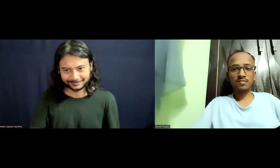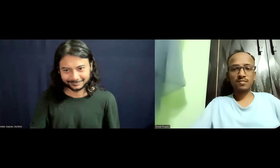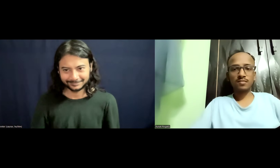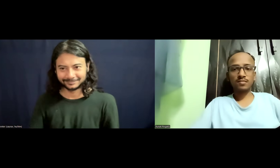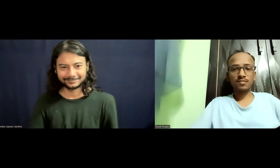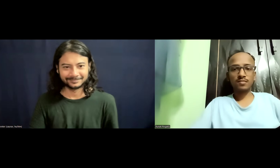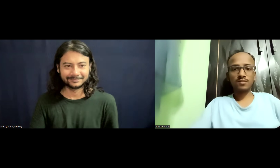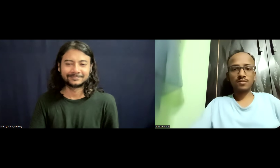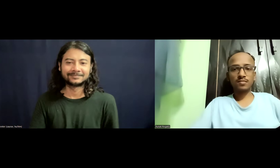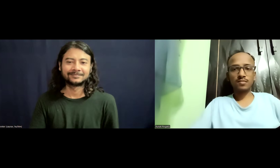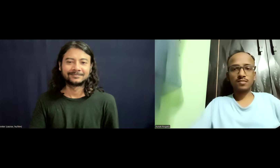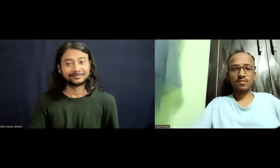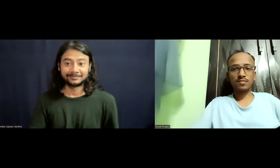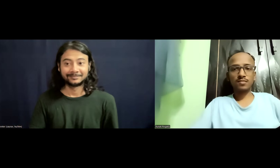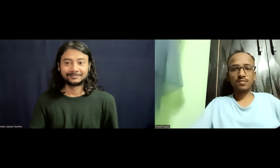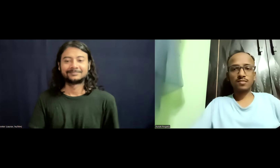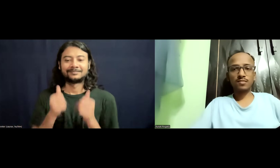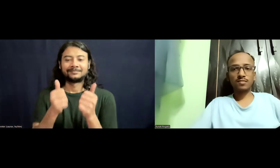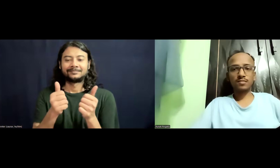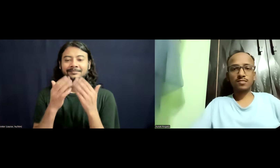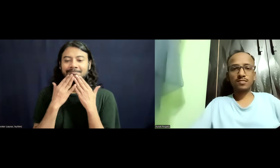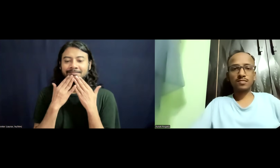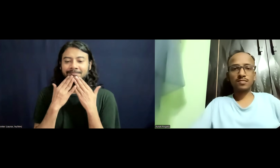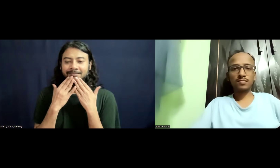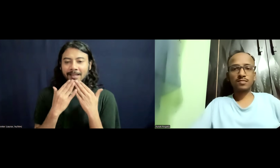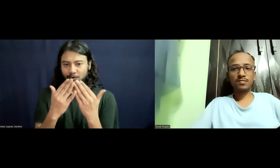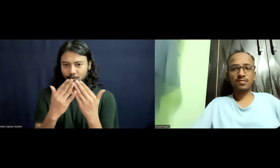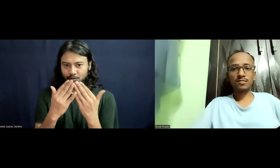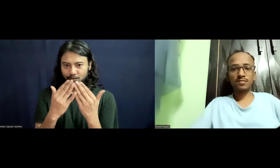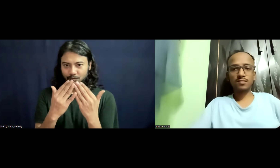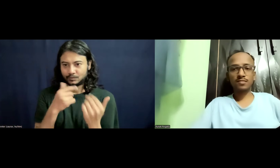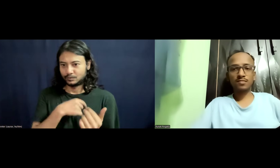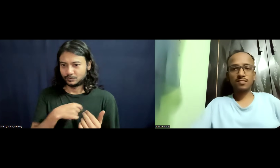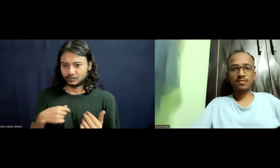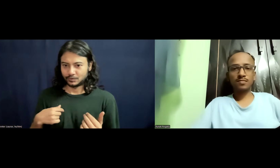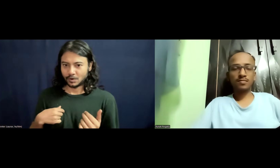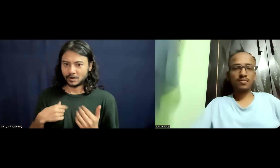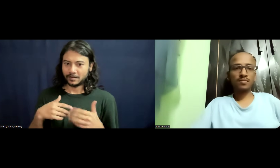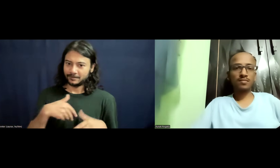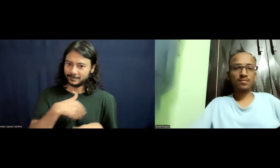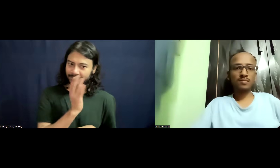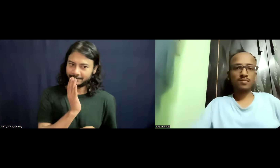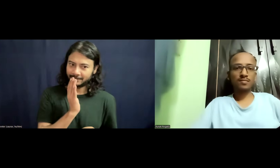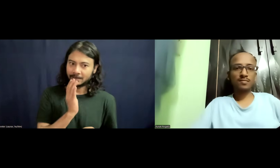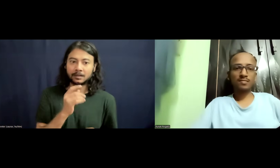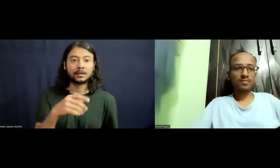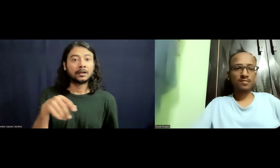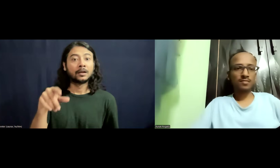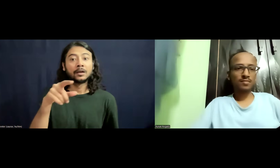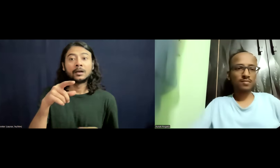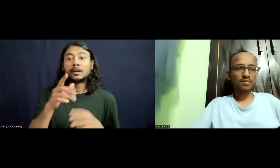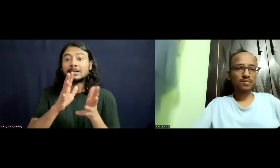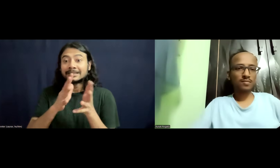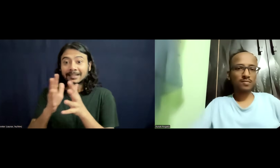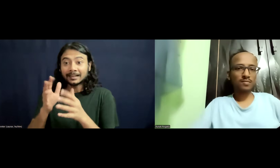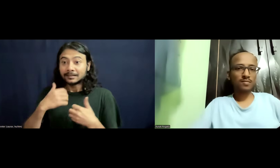Okay. So thank you so much, Saurabh. So I will not be able to talk. Uh, you can just raise your hands.